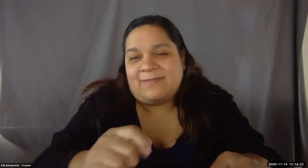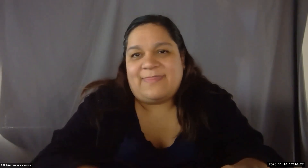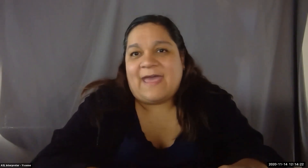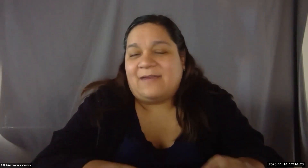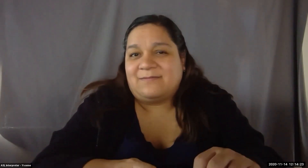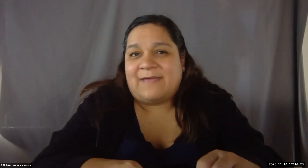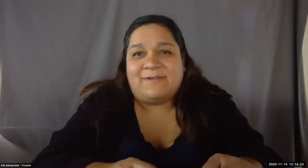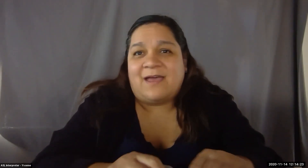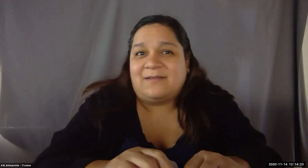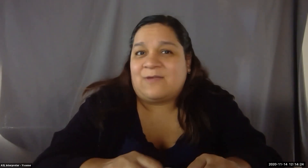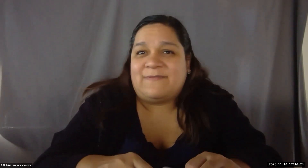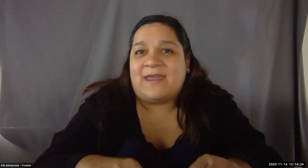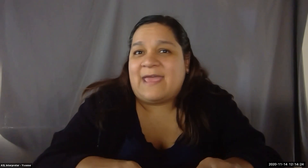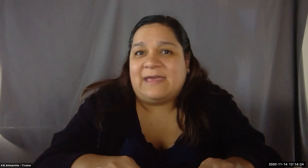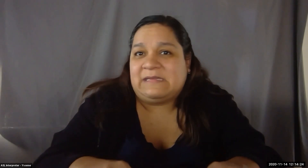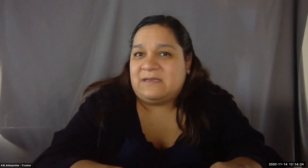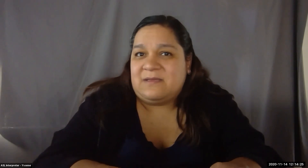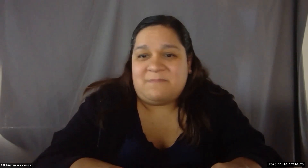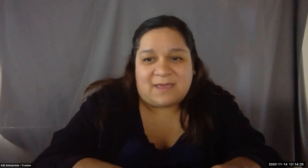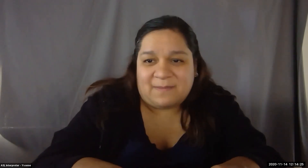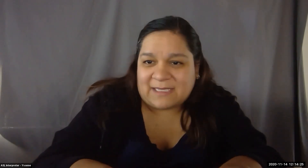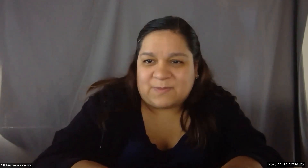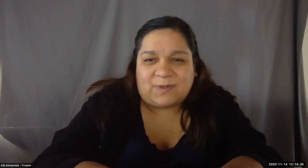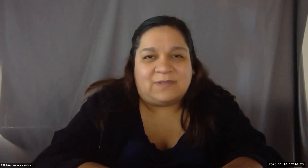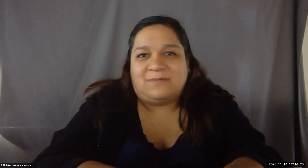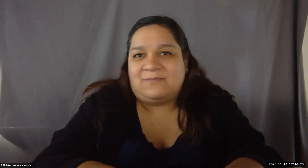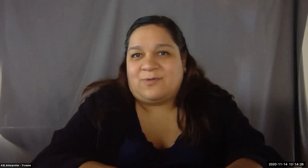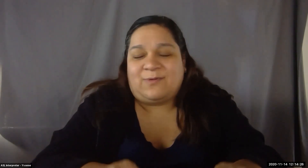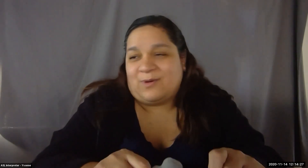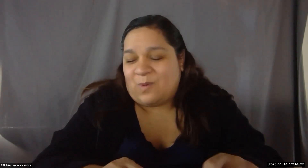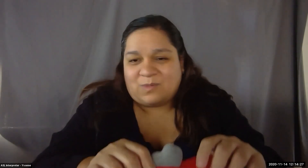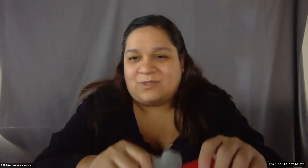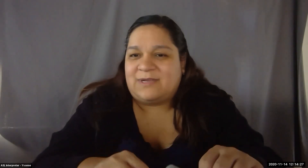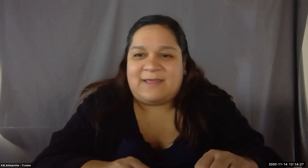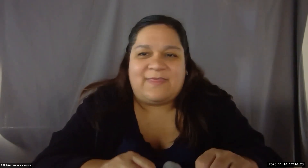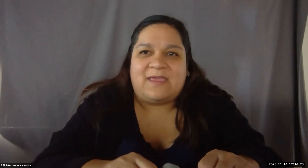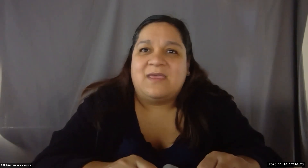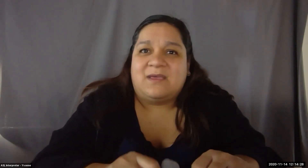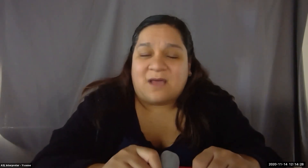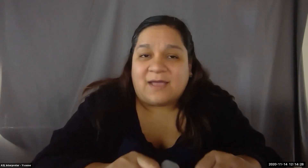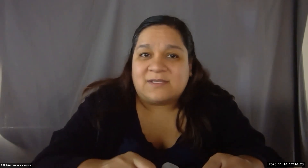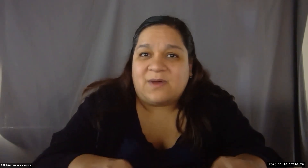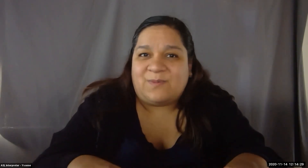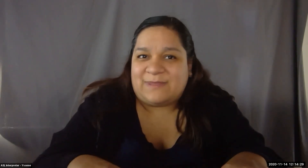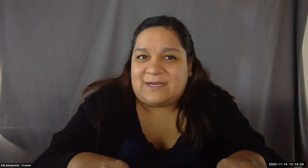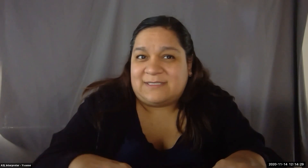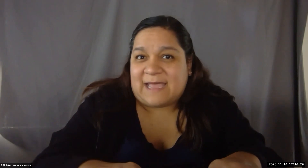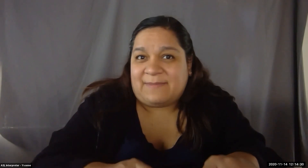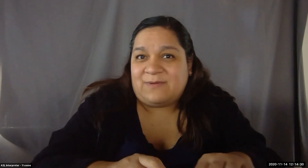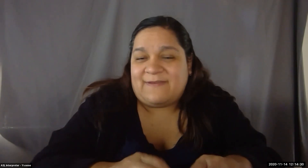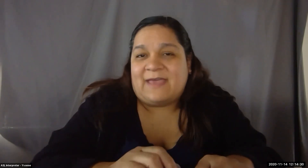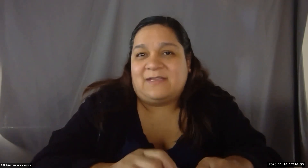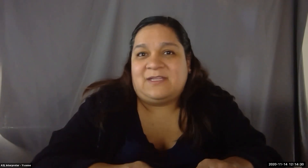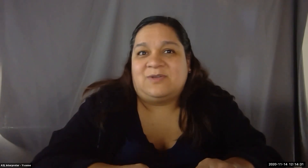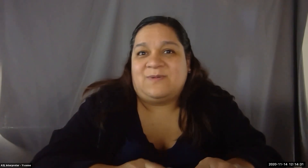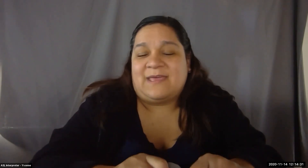But other than that, we've not had meat come back spoiled or old or anything. Costco with their salmon,